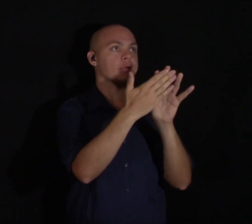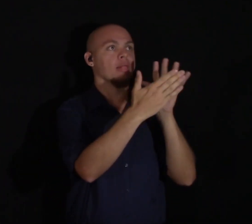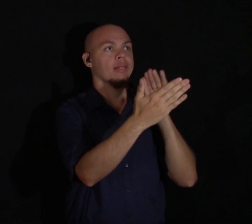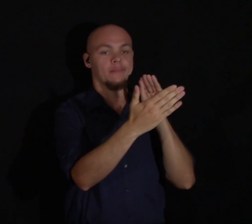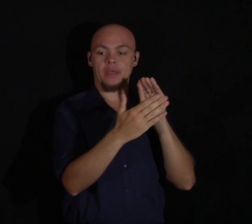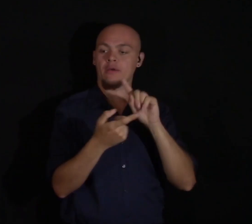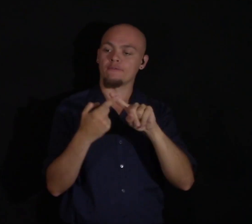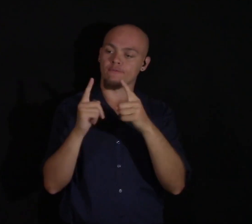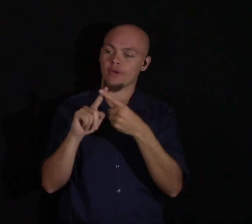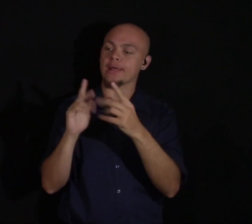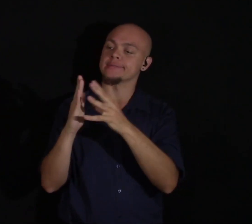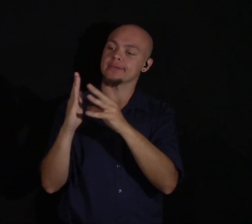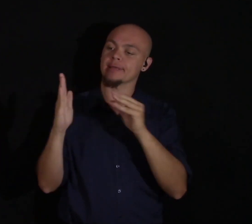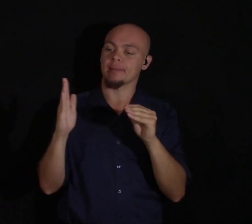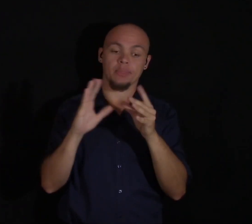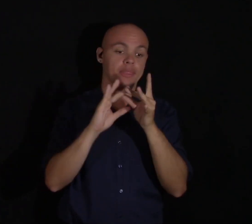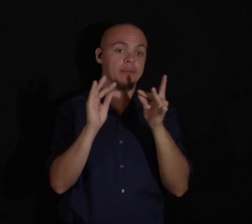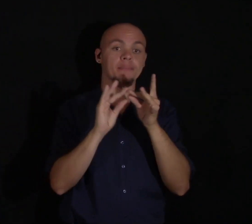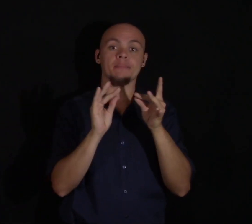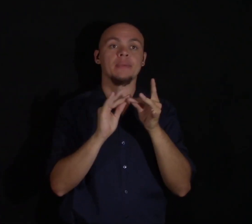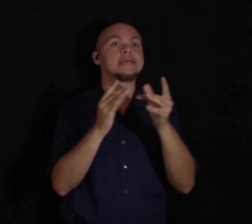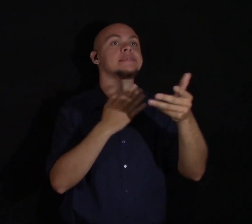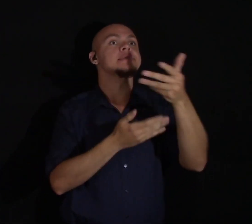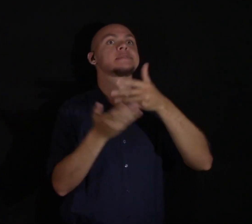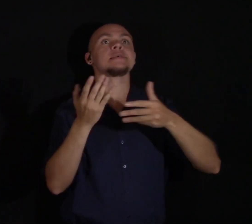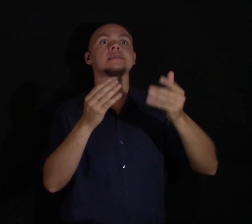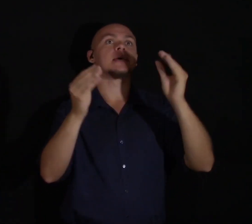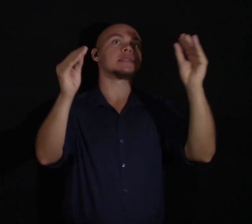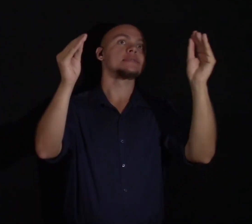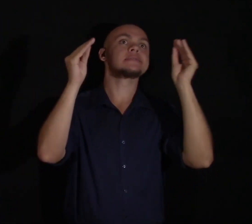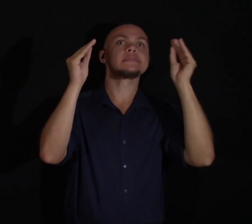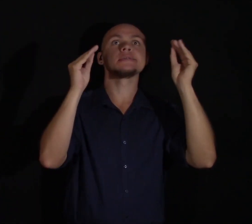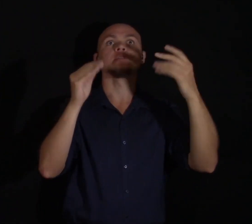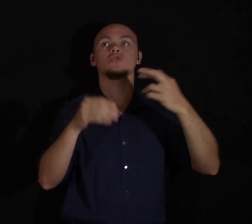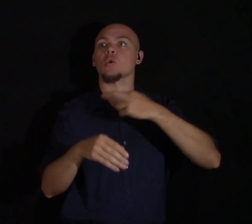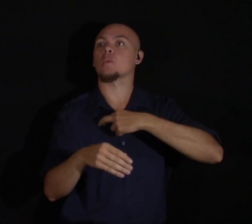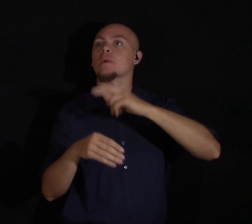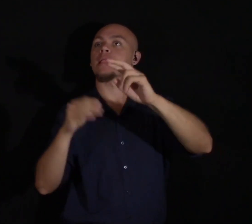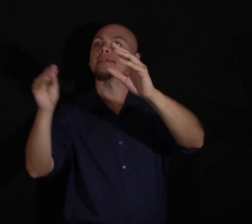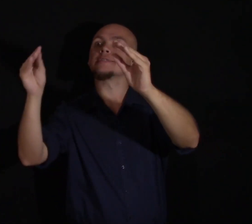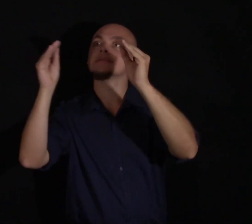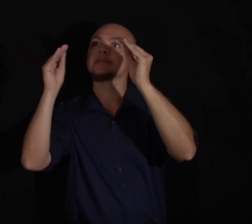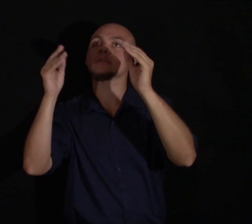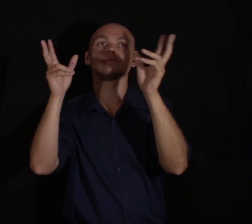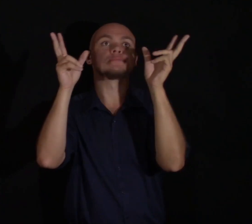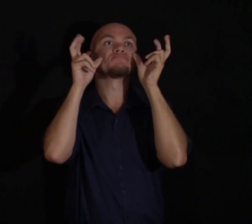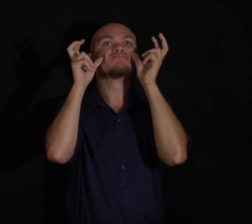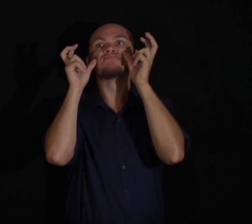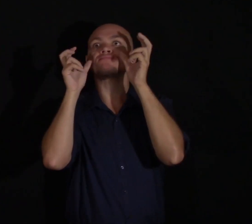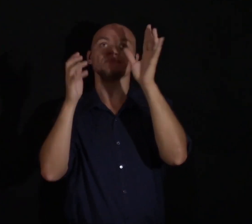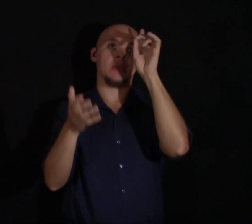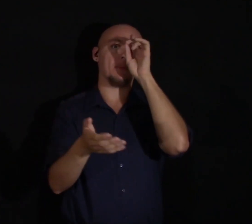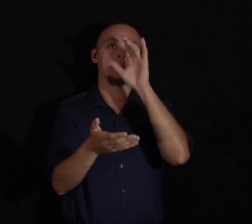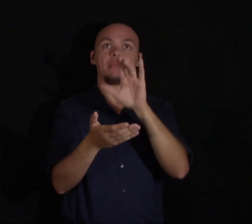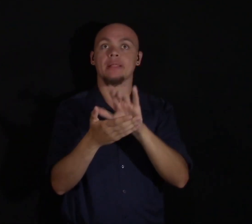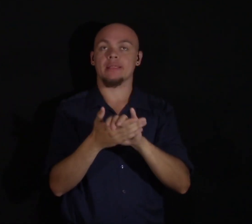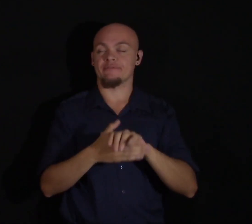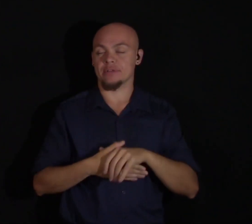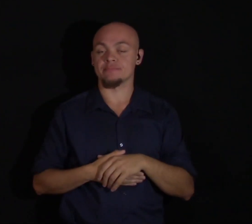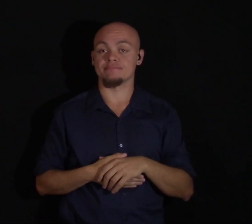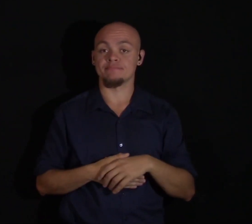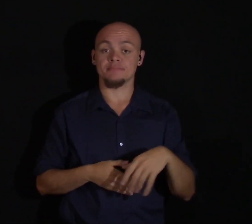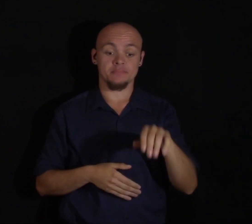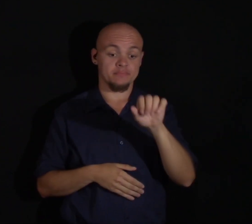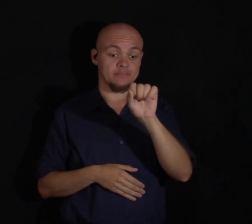friends, we believe the messages that society and religion tell us. And when it comes to learning about